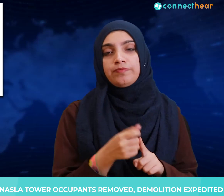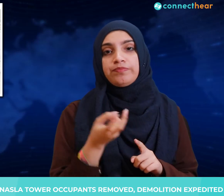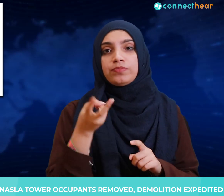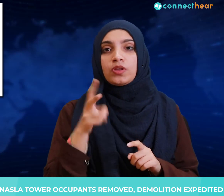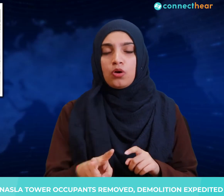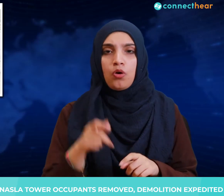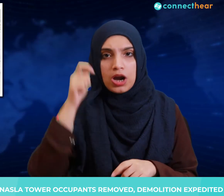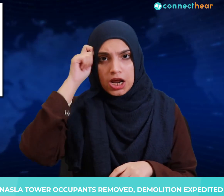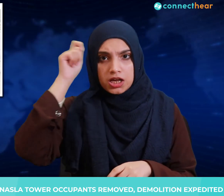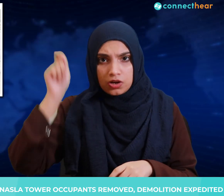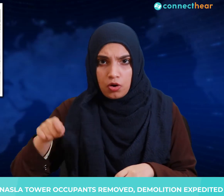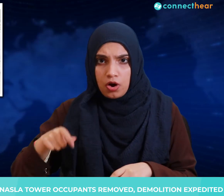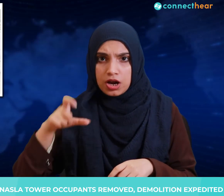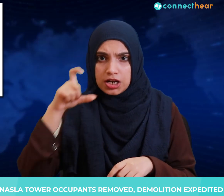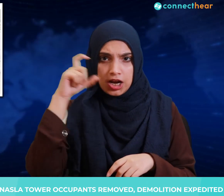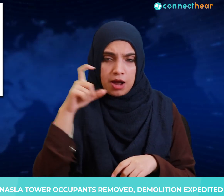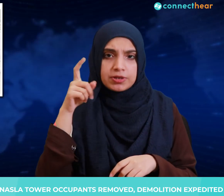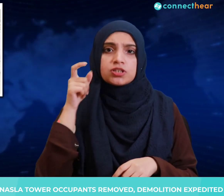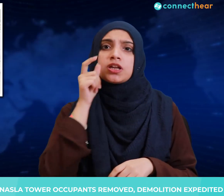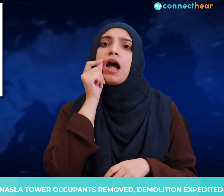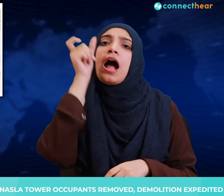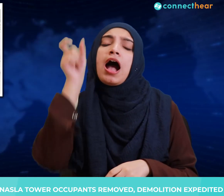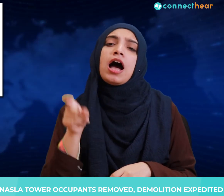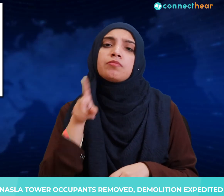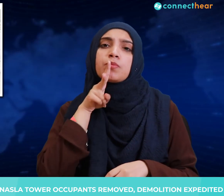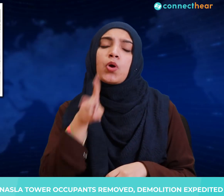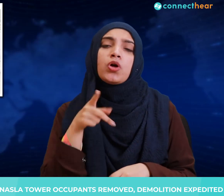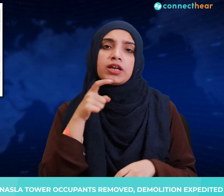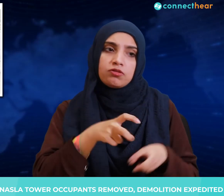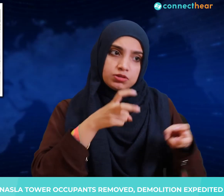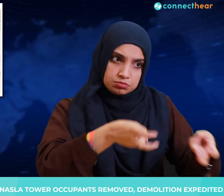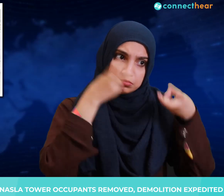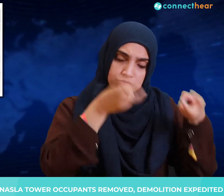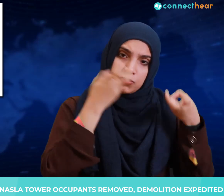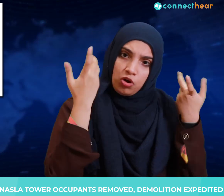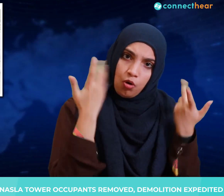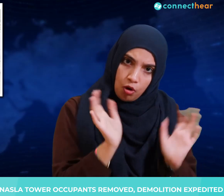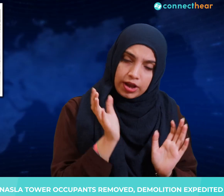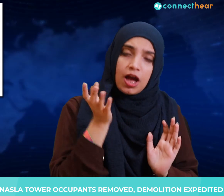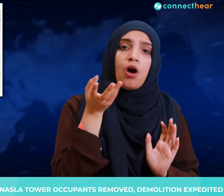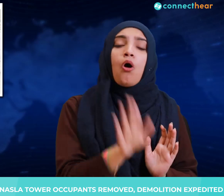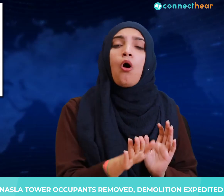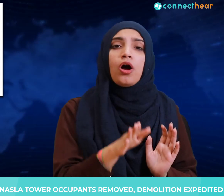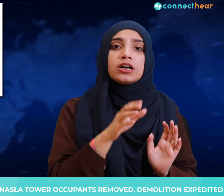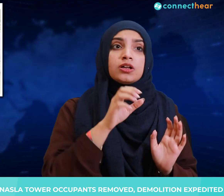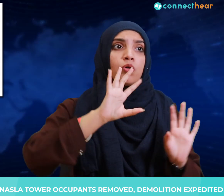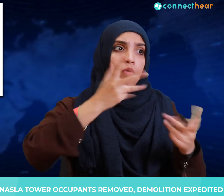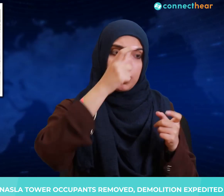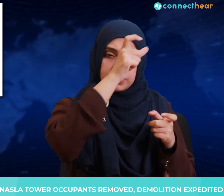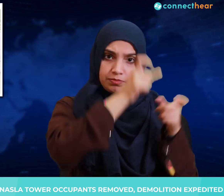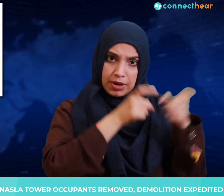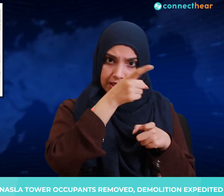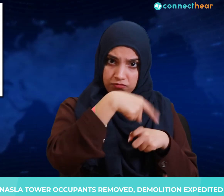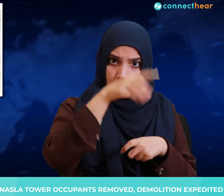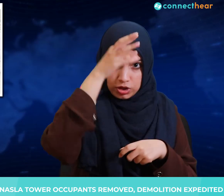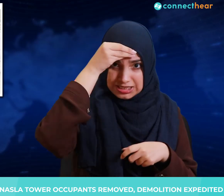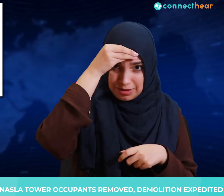to demolish the high-rise building after removing all occupants and submit a report before the court in the